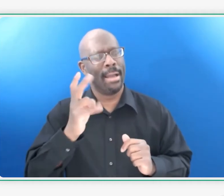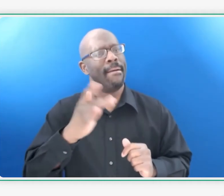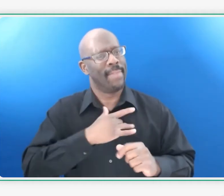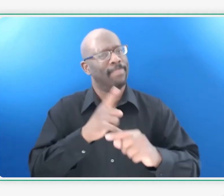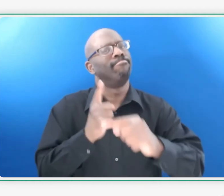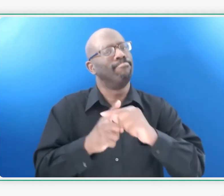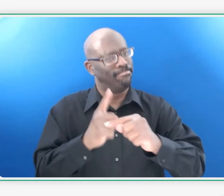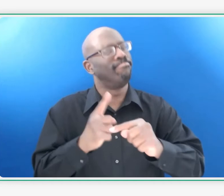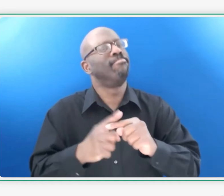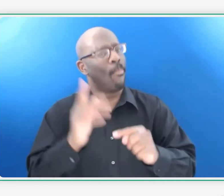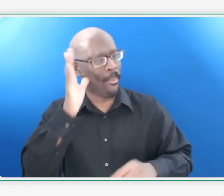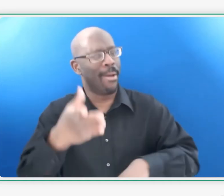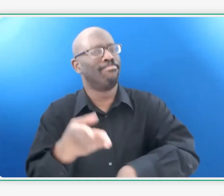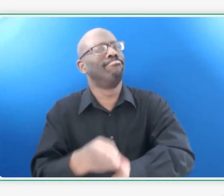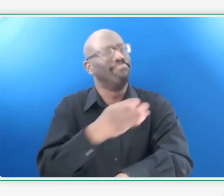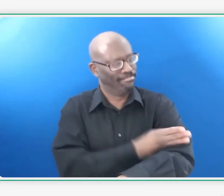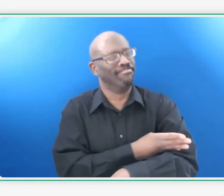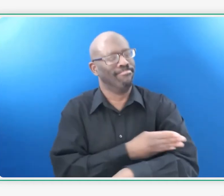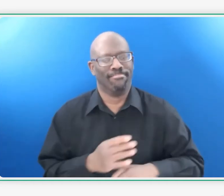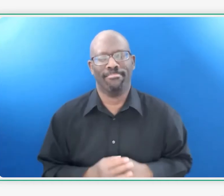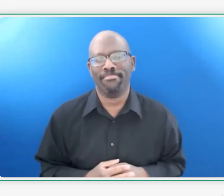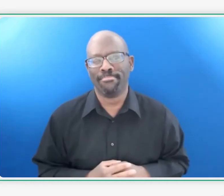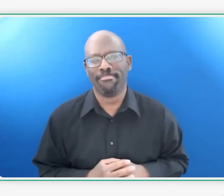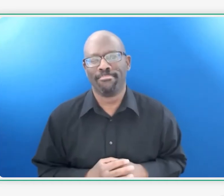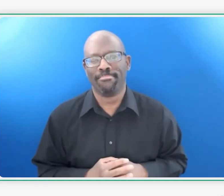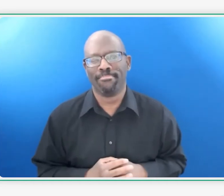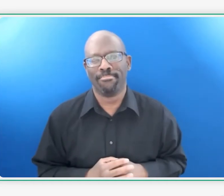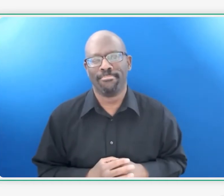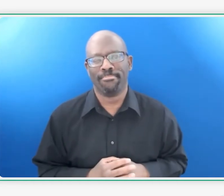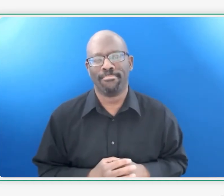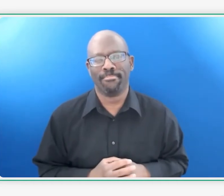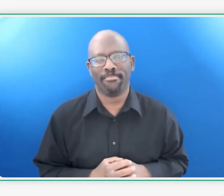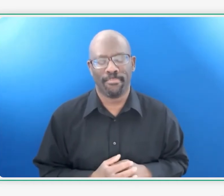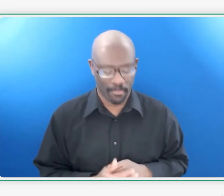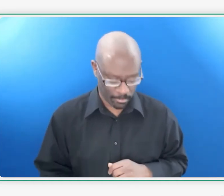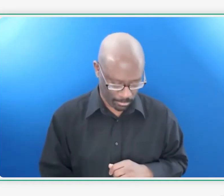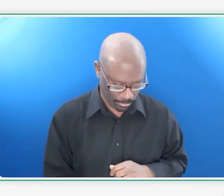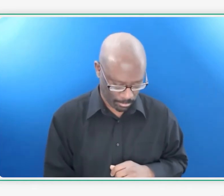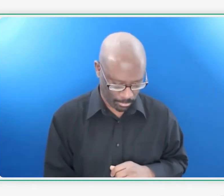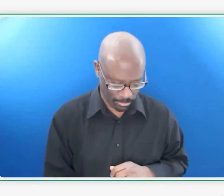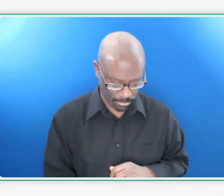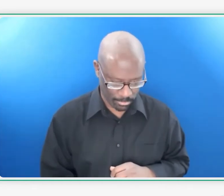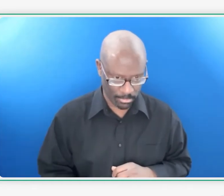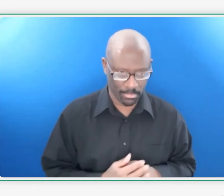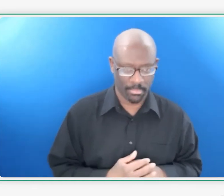So both of these possibilities are a huge high point that we can look forward to in the future.